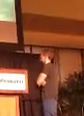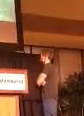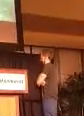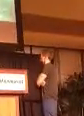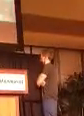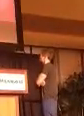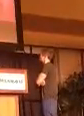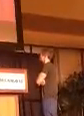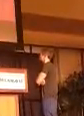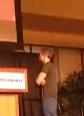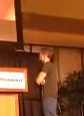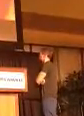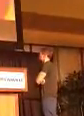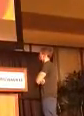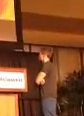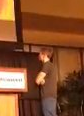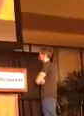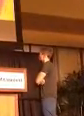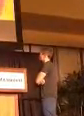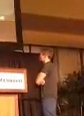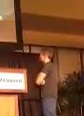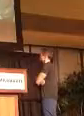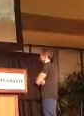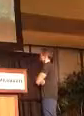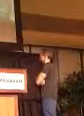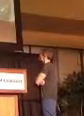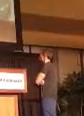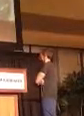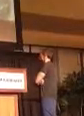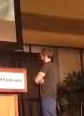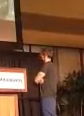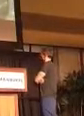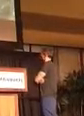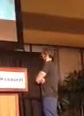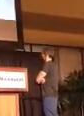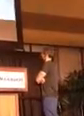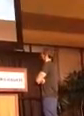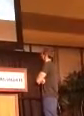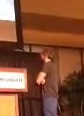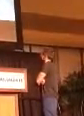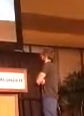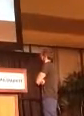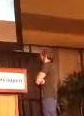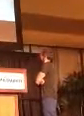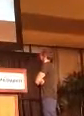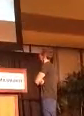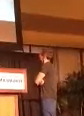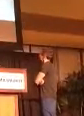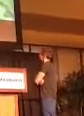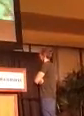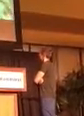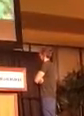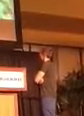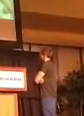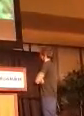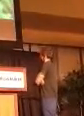collide. So don't walk away from me. Oh, don't walk